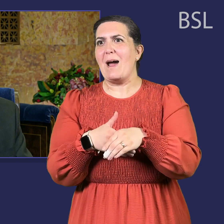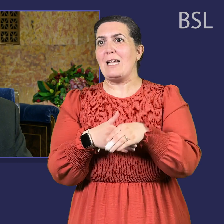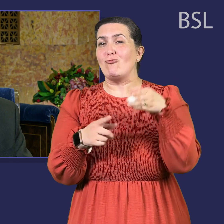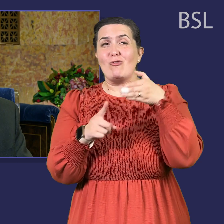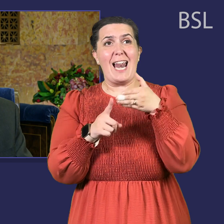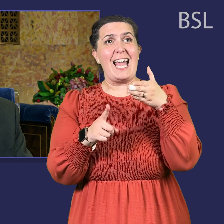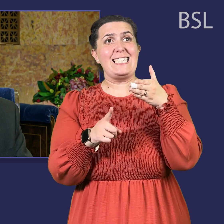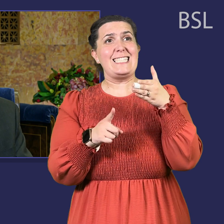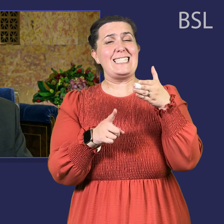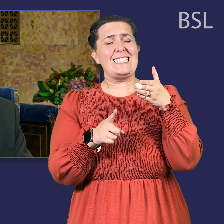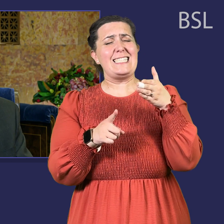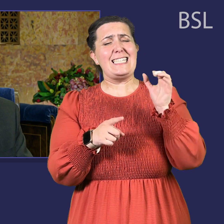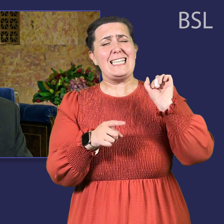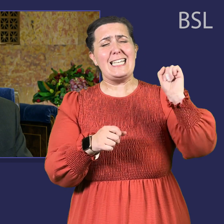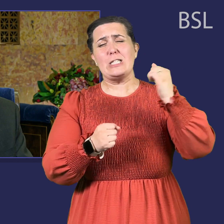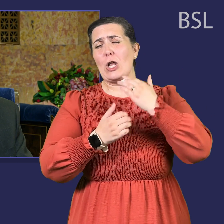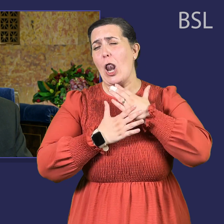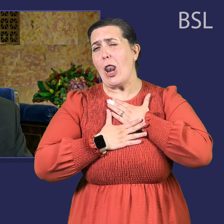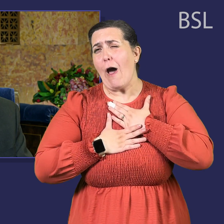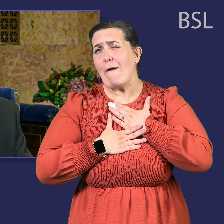much he really loves them